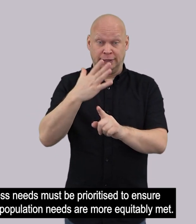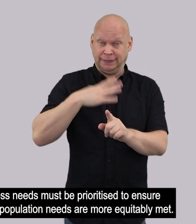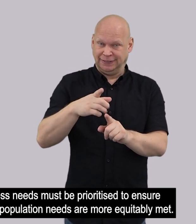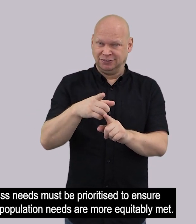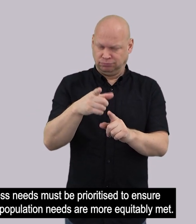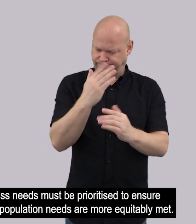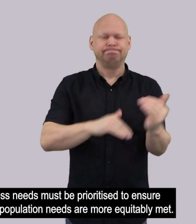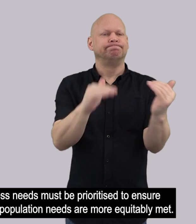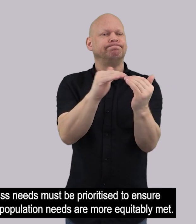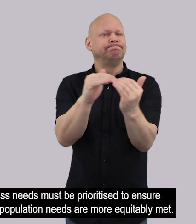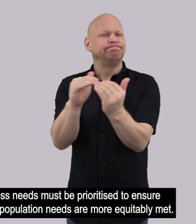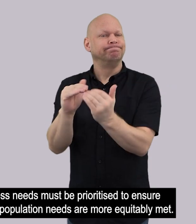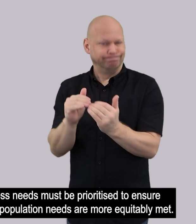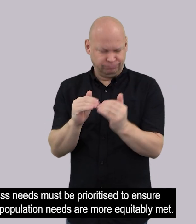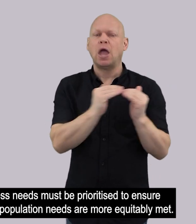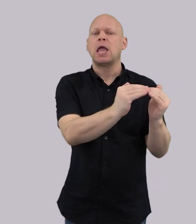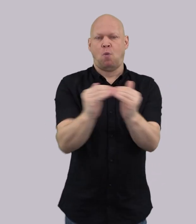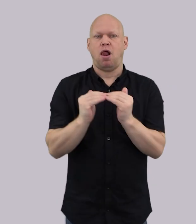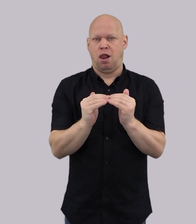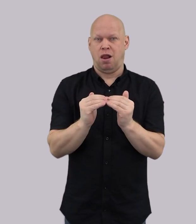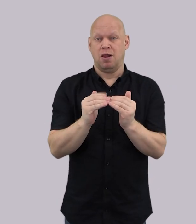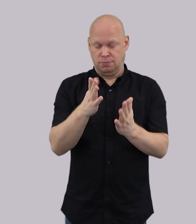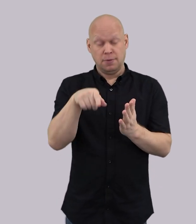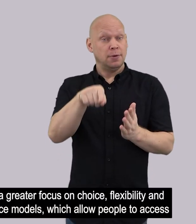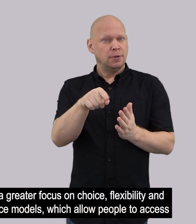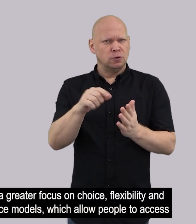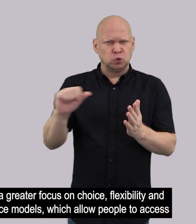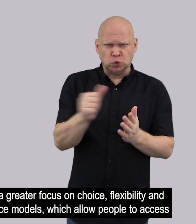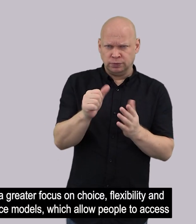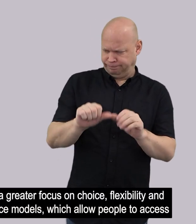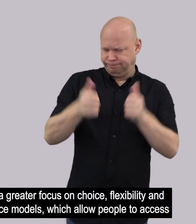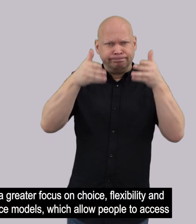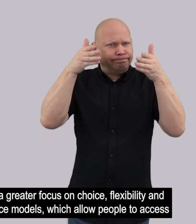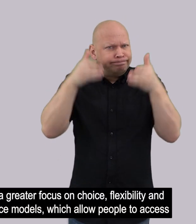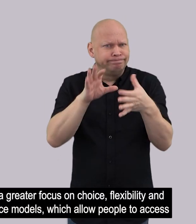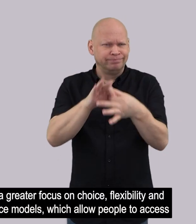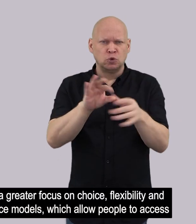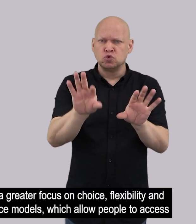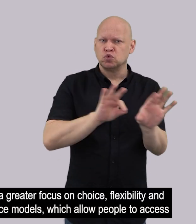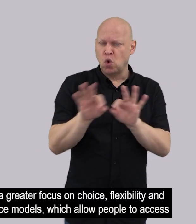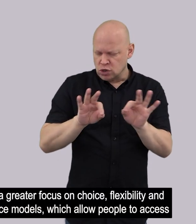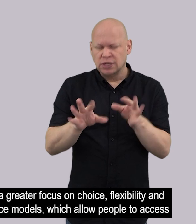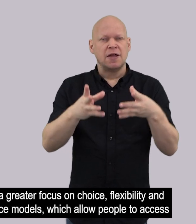are more equitably met. There should be a greater focus on